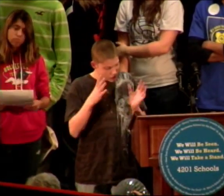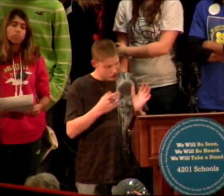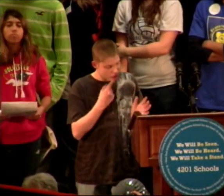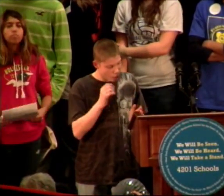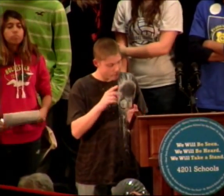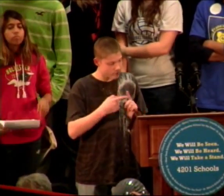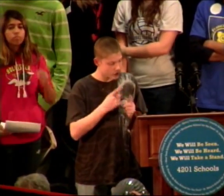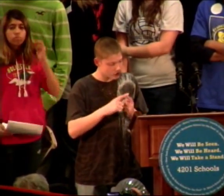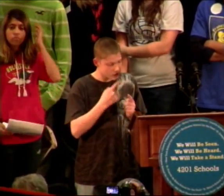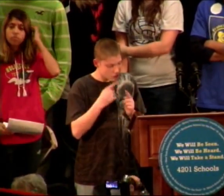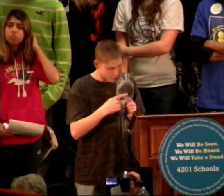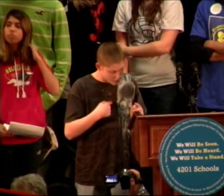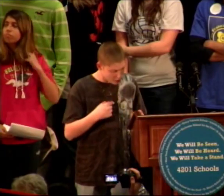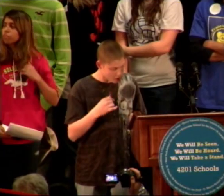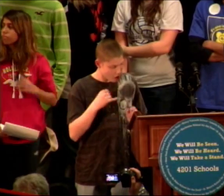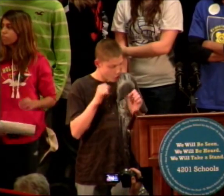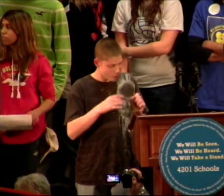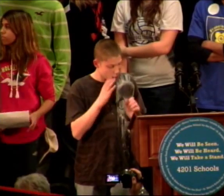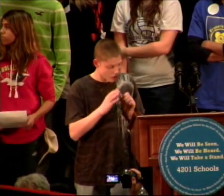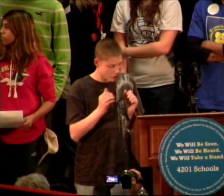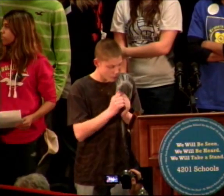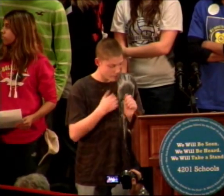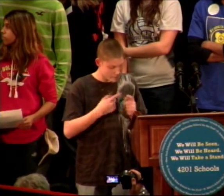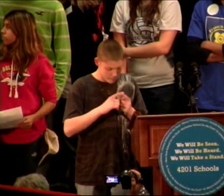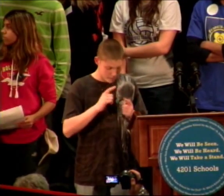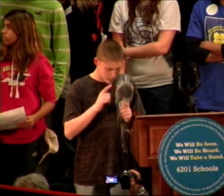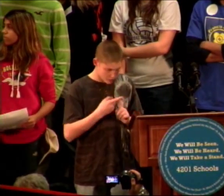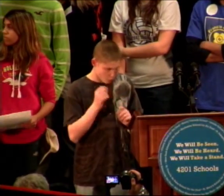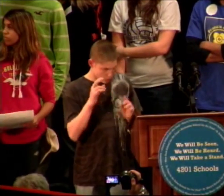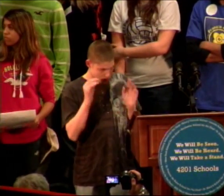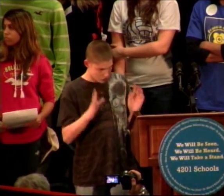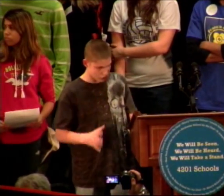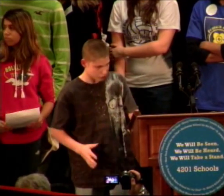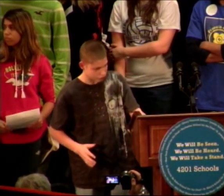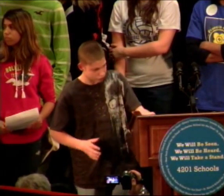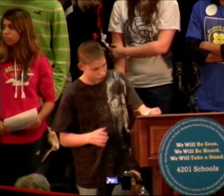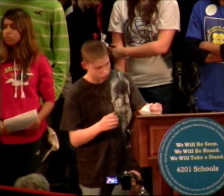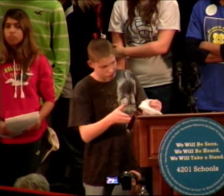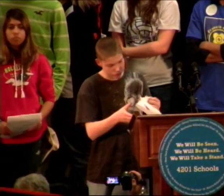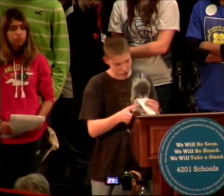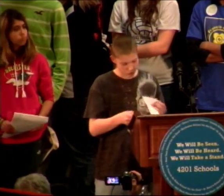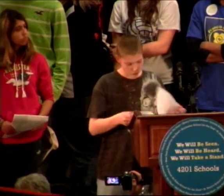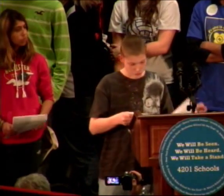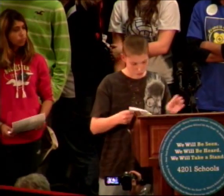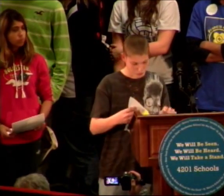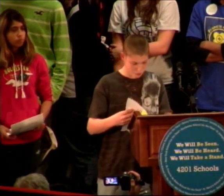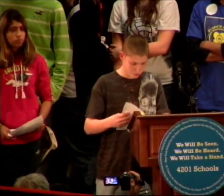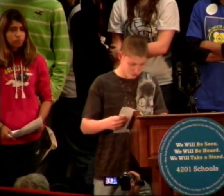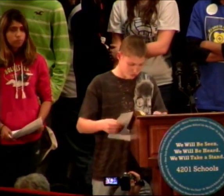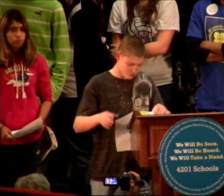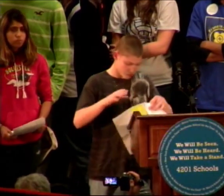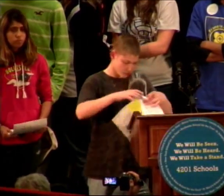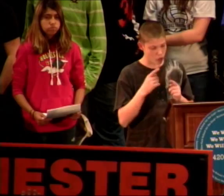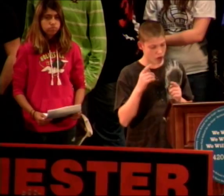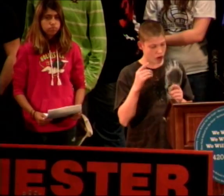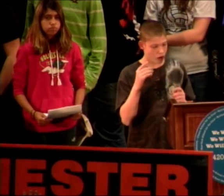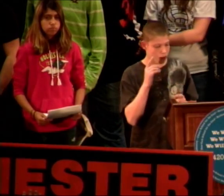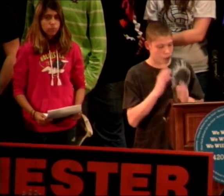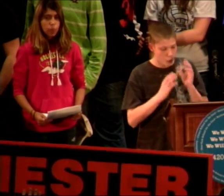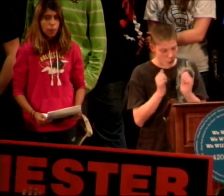I could understand what my friends or what my teachers were saying to me. And I could communicate with my friends and teachers as well. It's great for me to